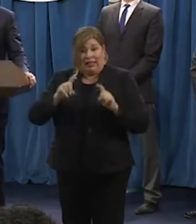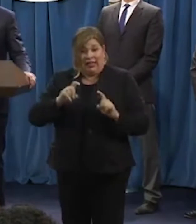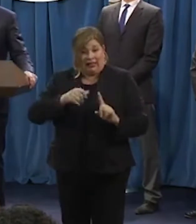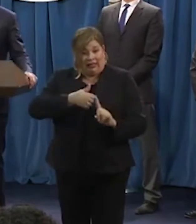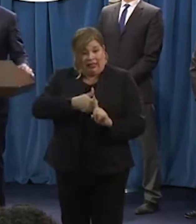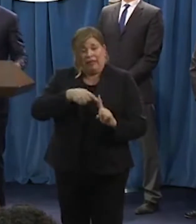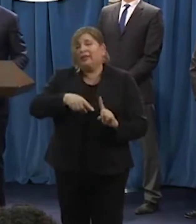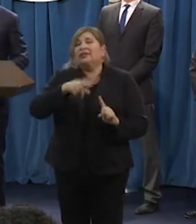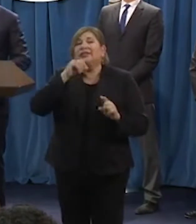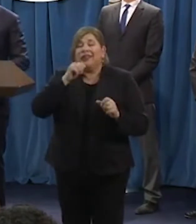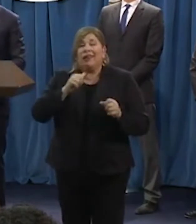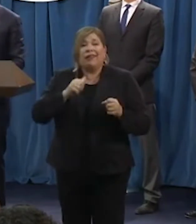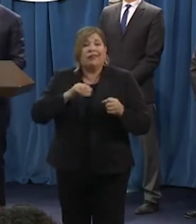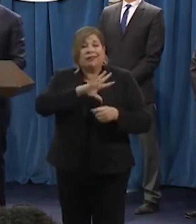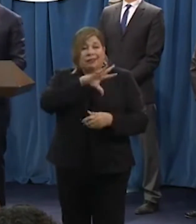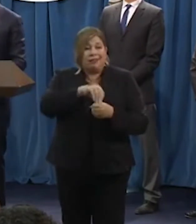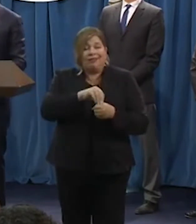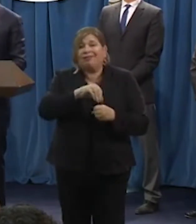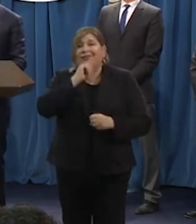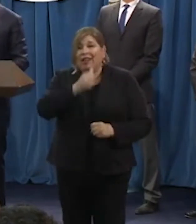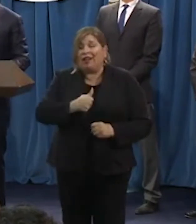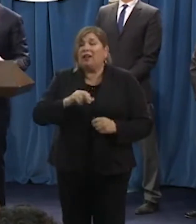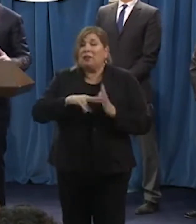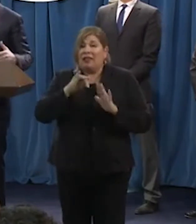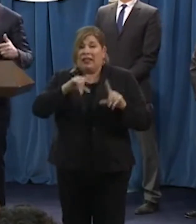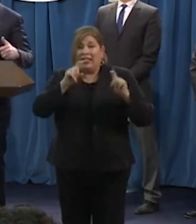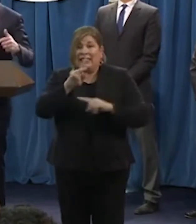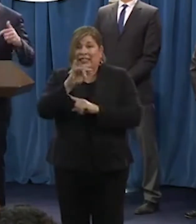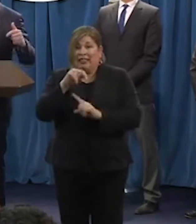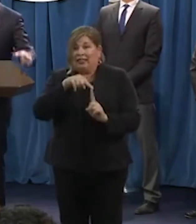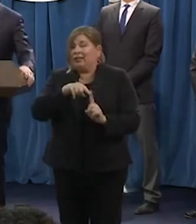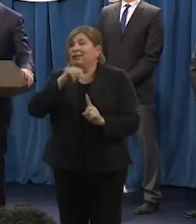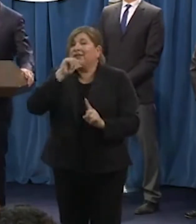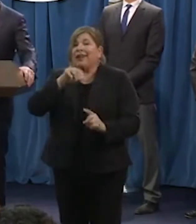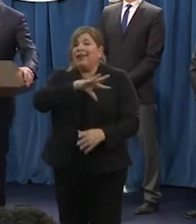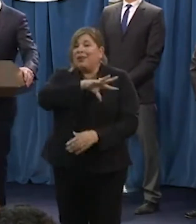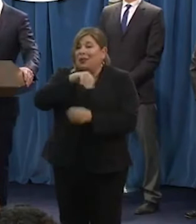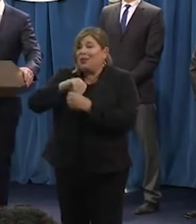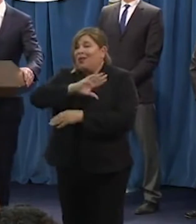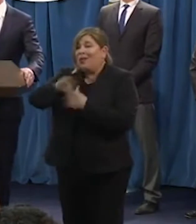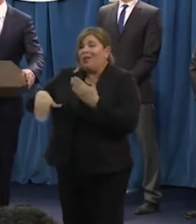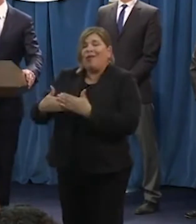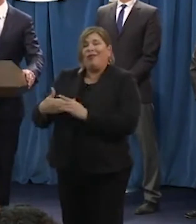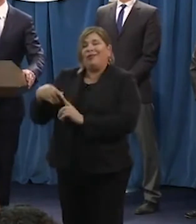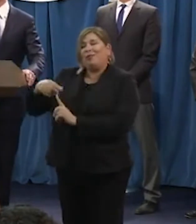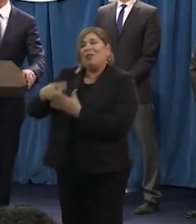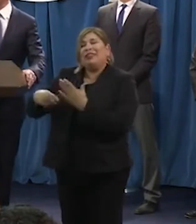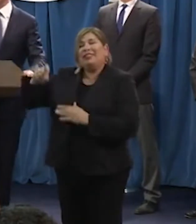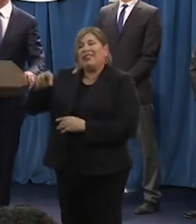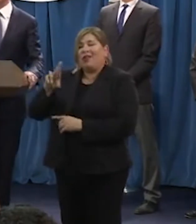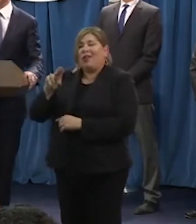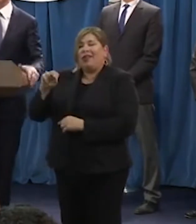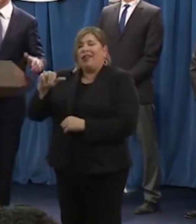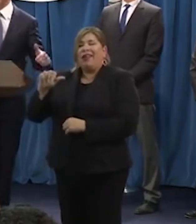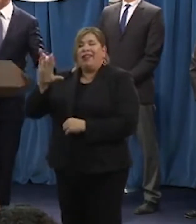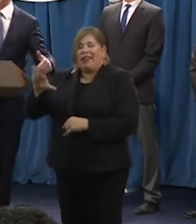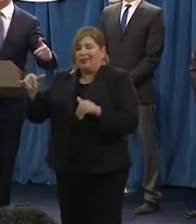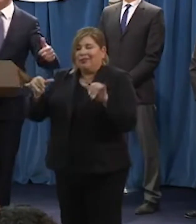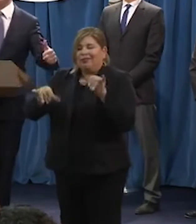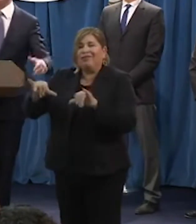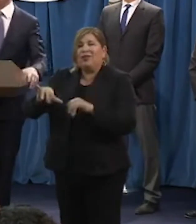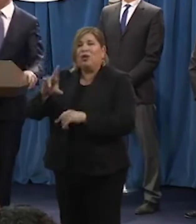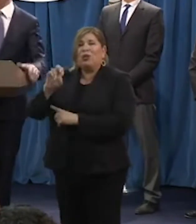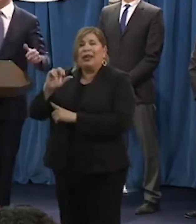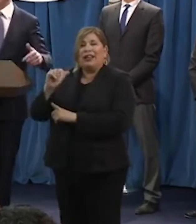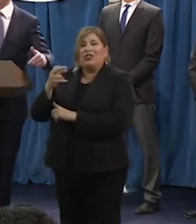not complete, meaning the test kits do not include, in every case, the RNA extraction kits, the reagents,